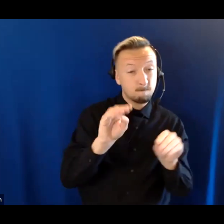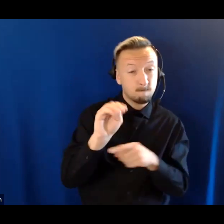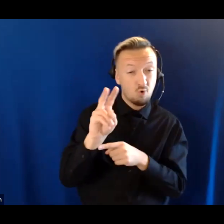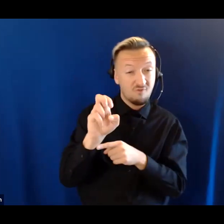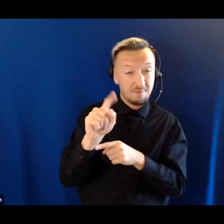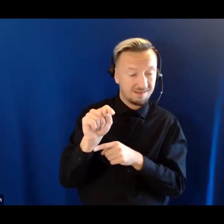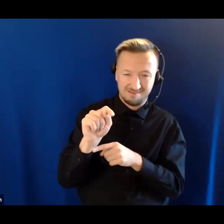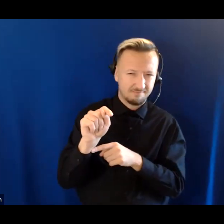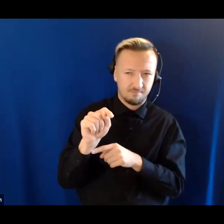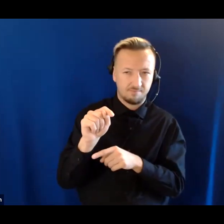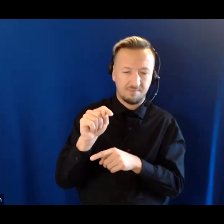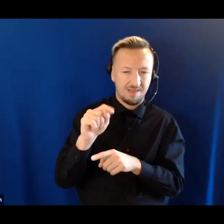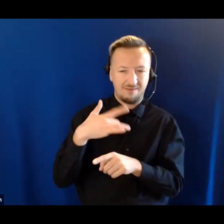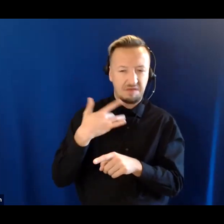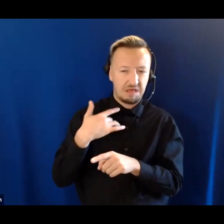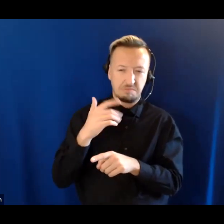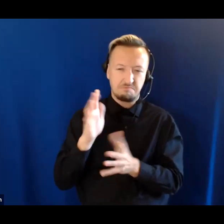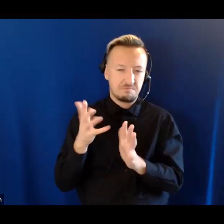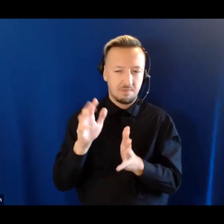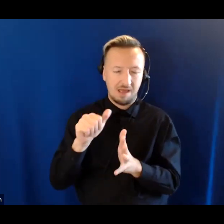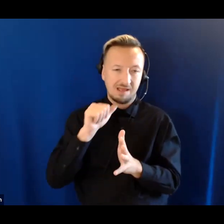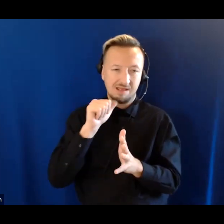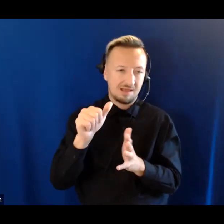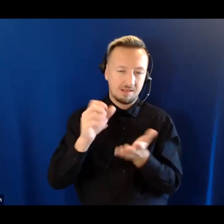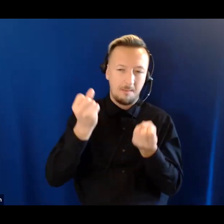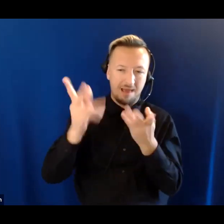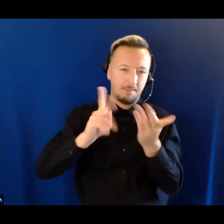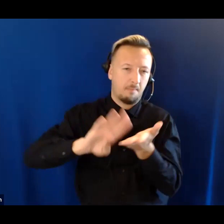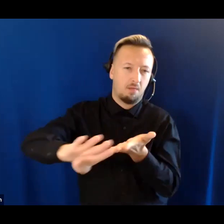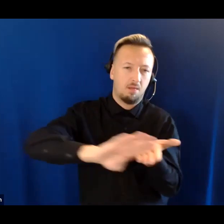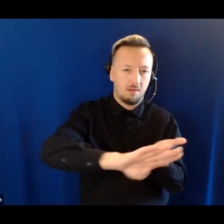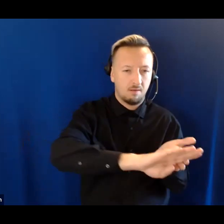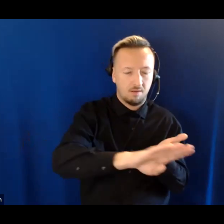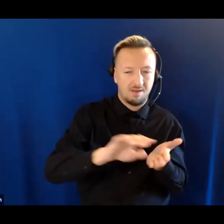doesn't speak to the language of justice that at least I was introduced to.